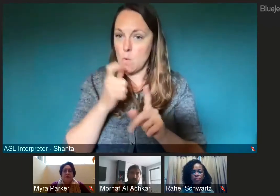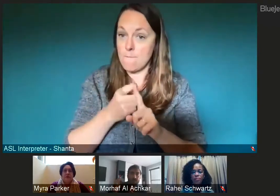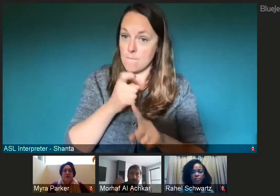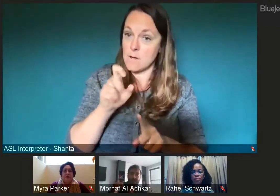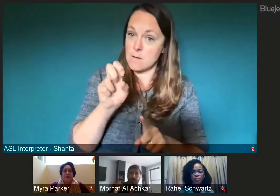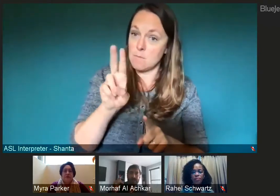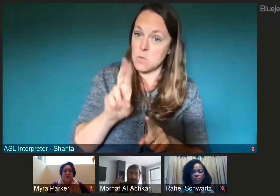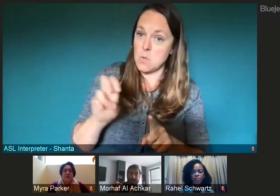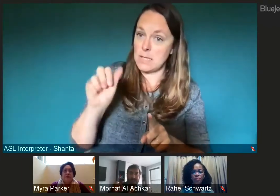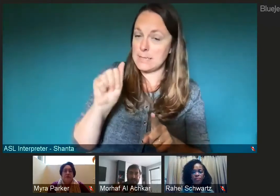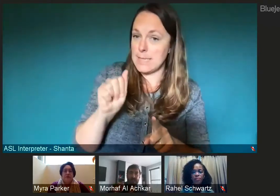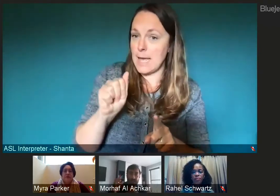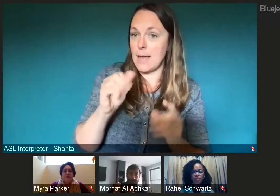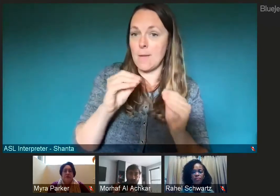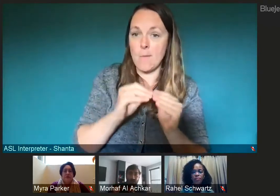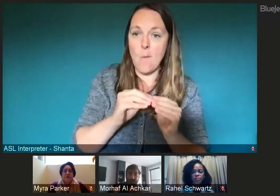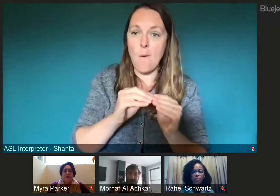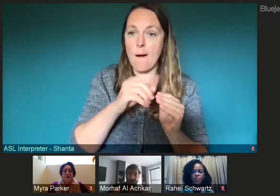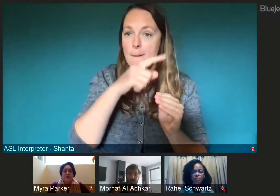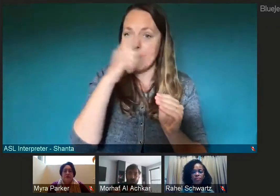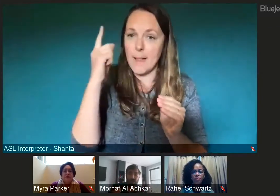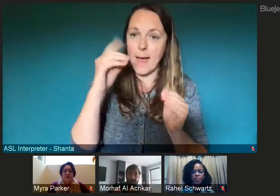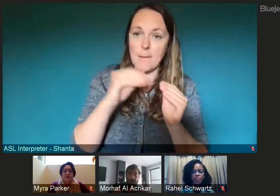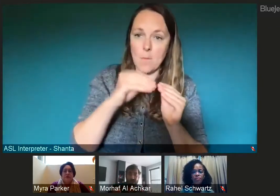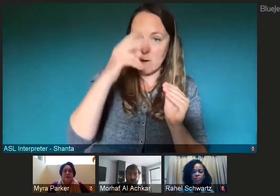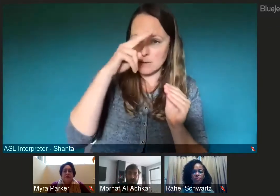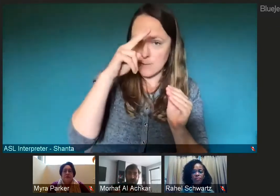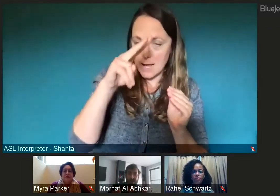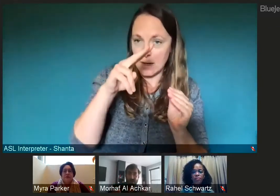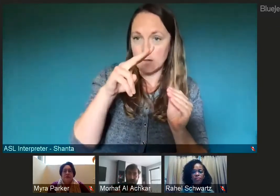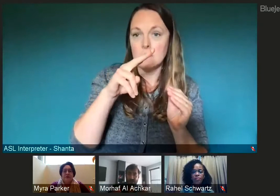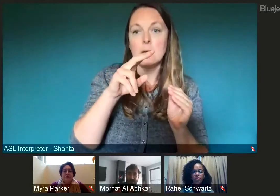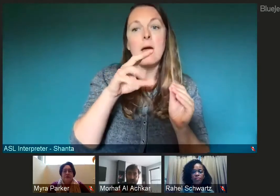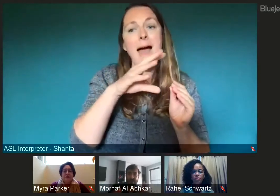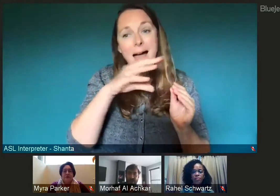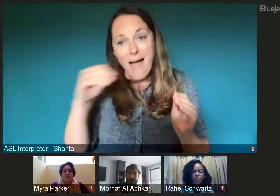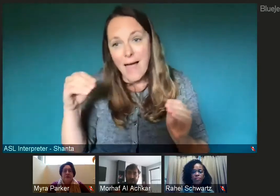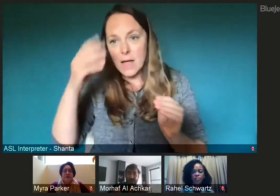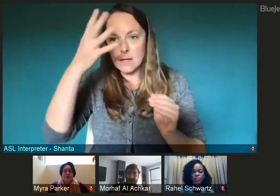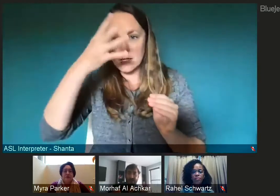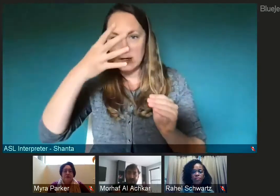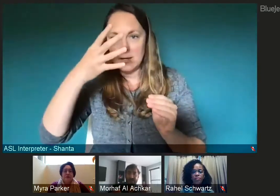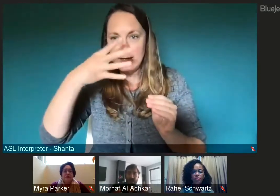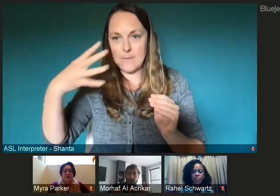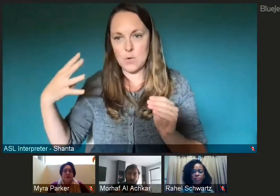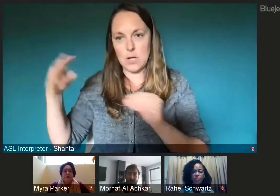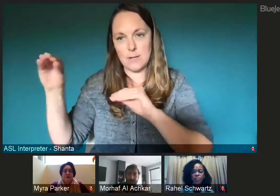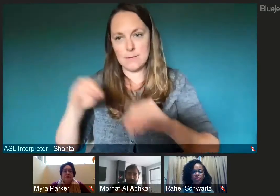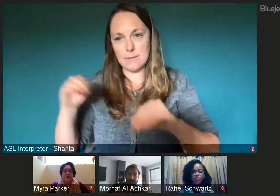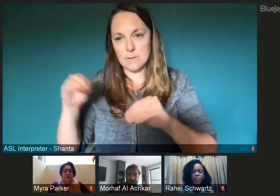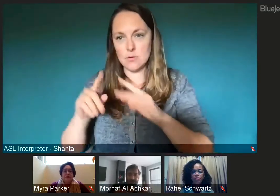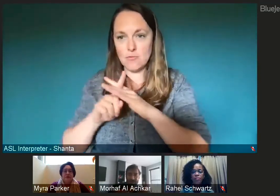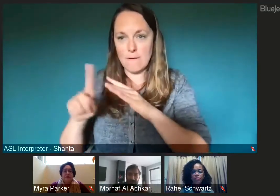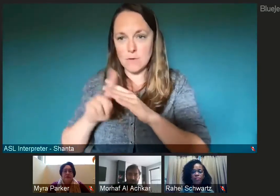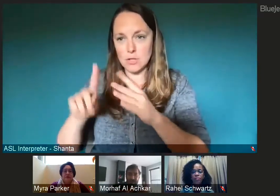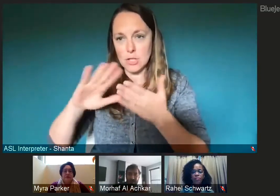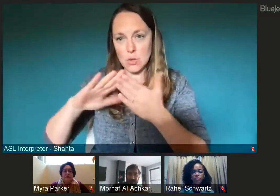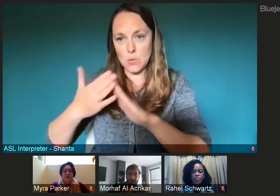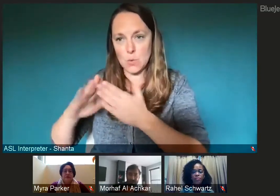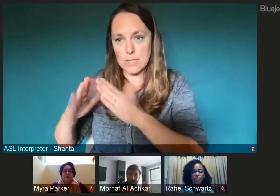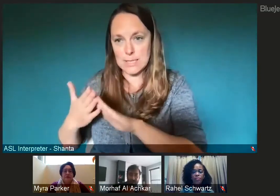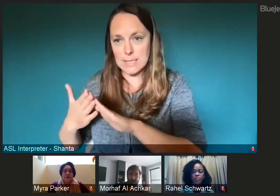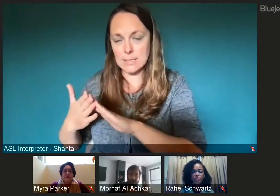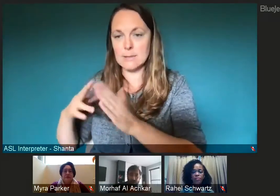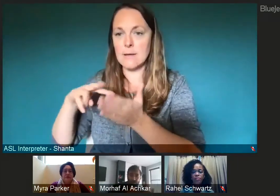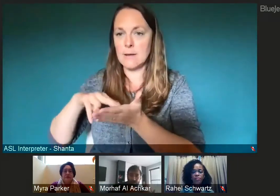sense, more Black, more Hispanics, but also with immigrant communities, with refugees communities. We need to shorten the pathway